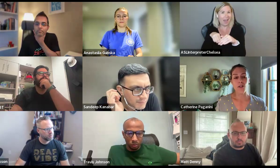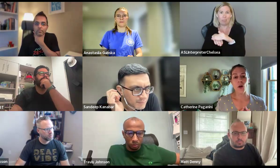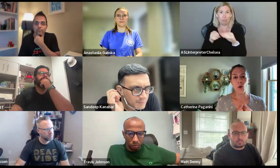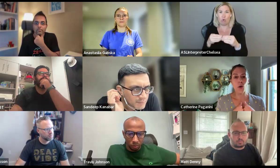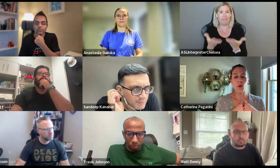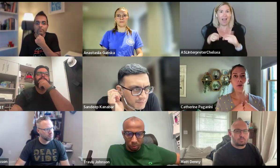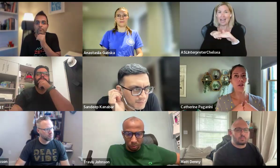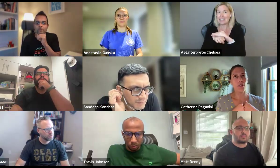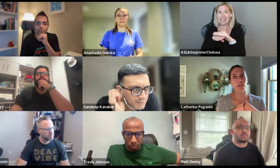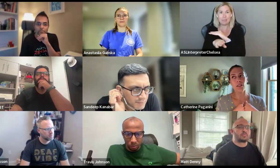is a whole,